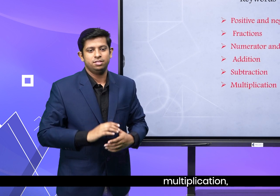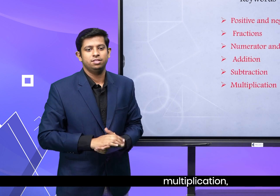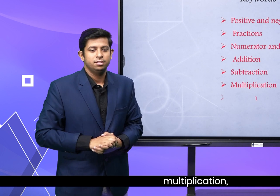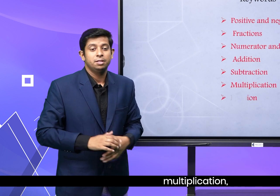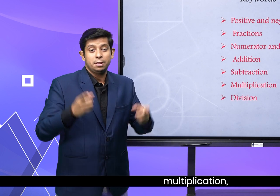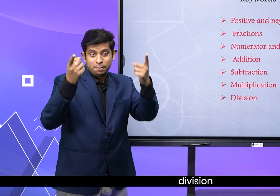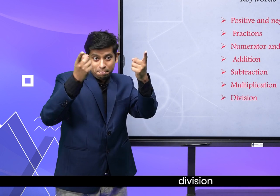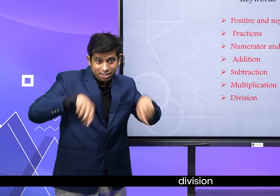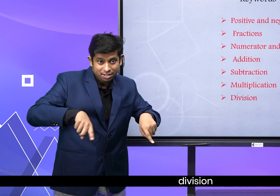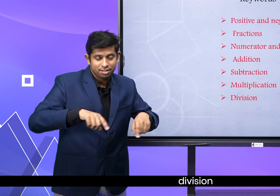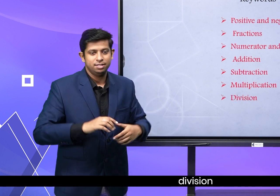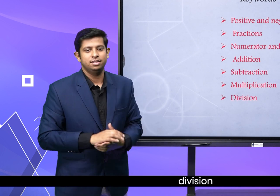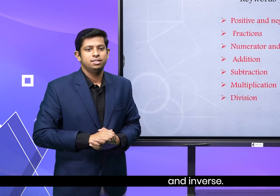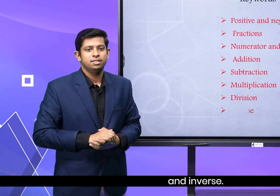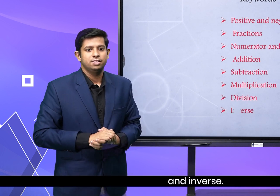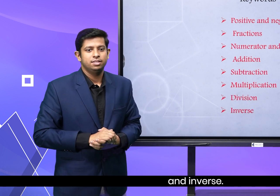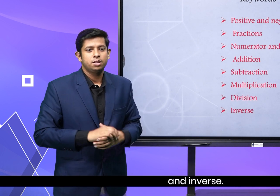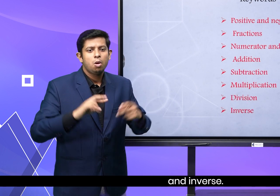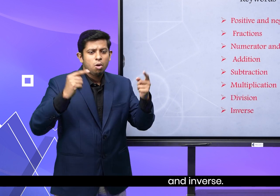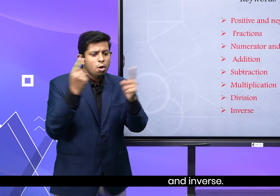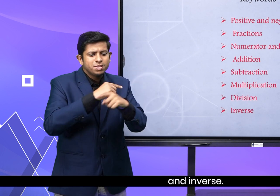multiplication, division and inverse.